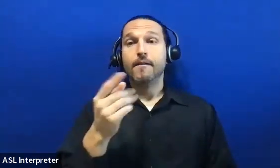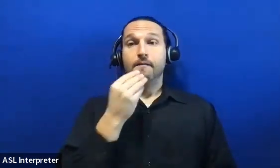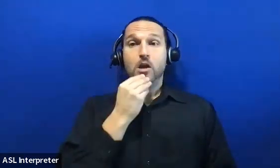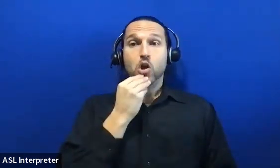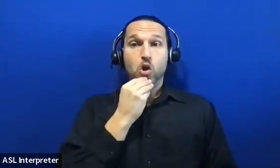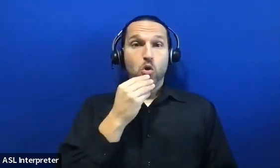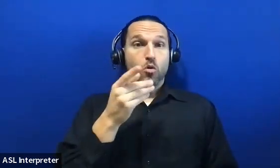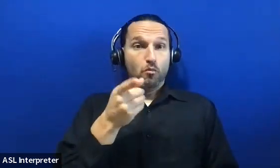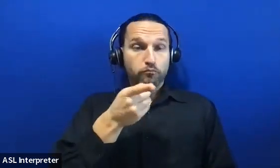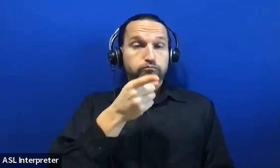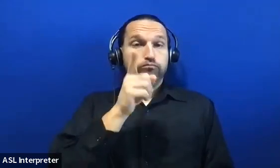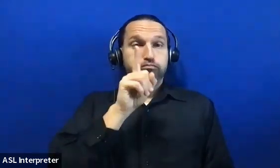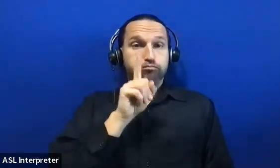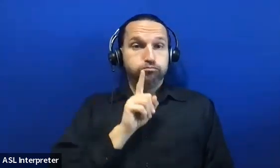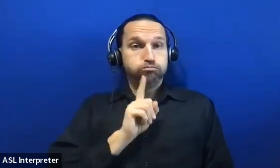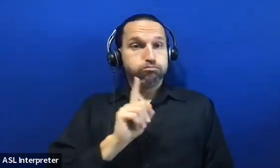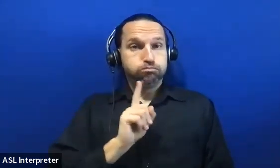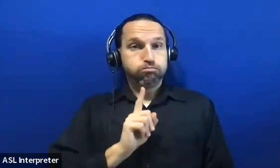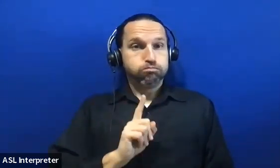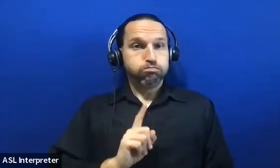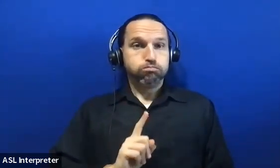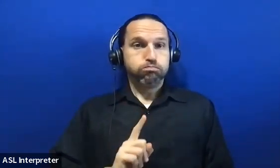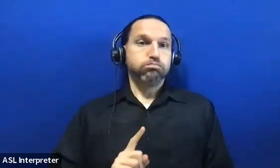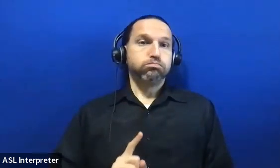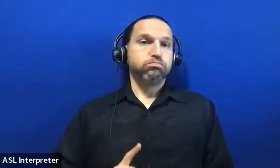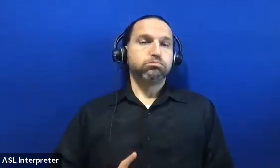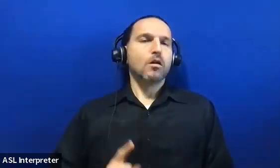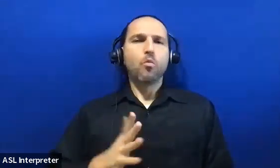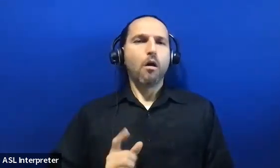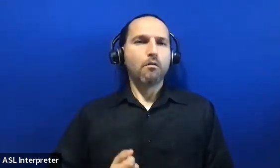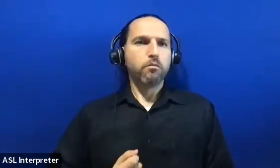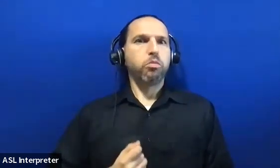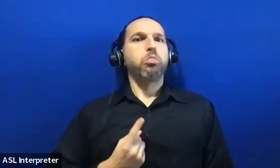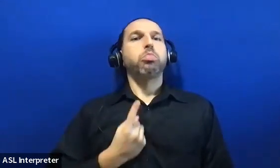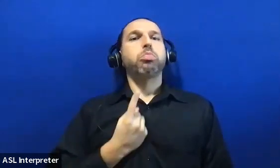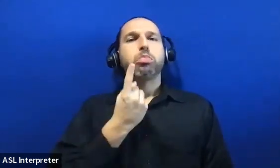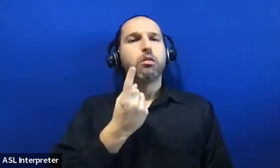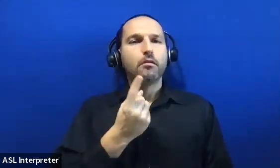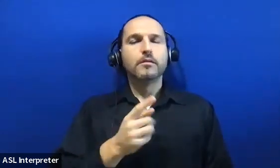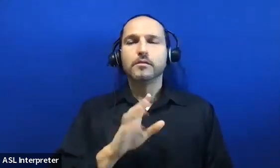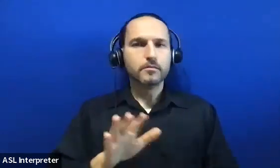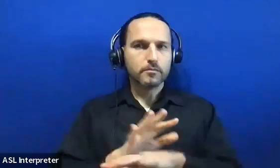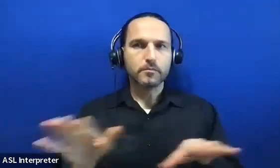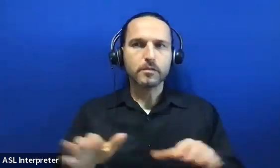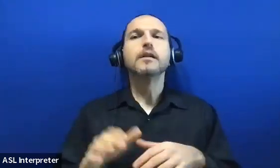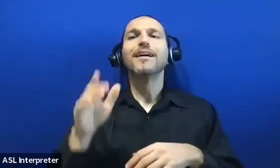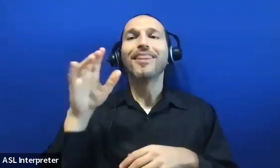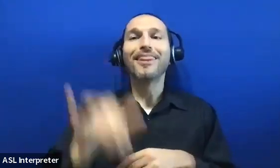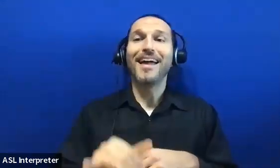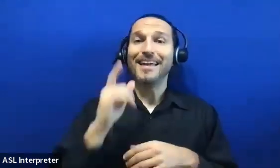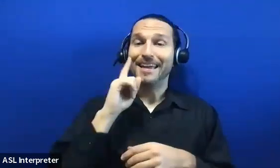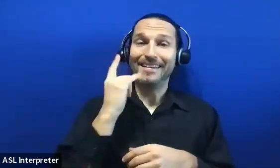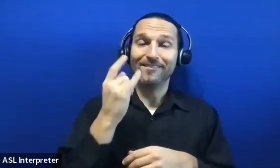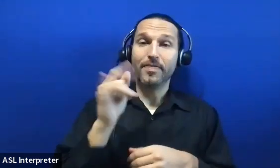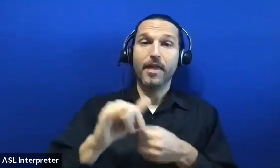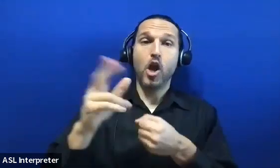want everything to travel down. We don't want it to come back up. So when we have closure at